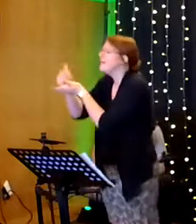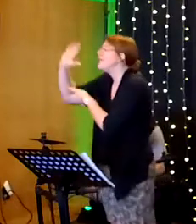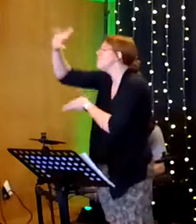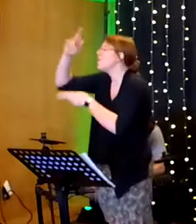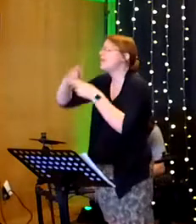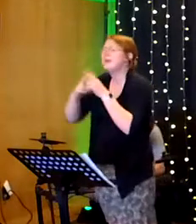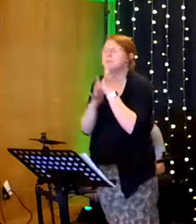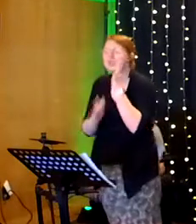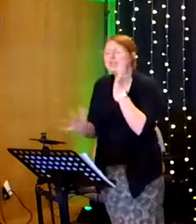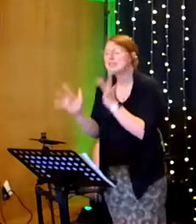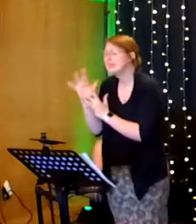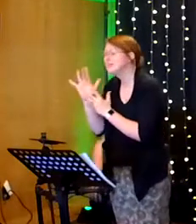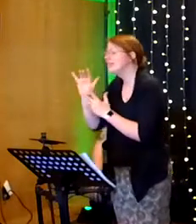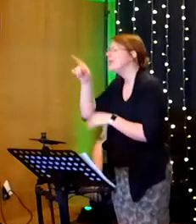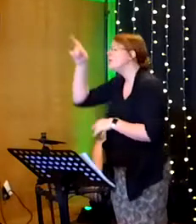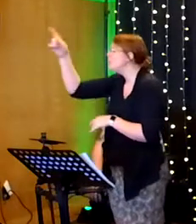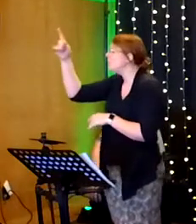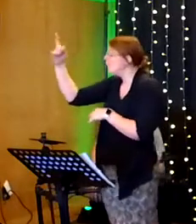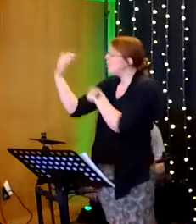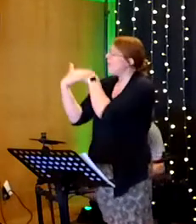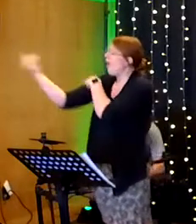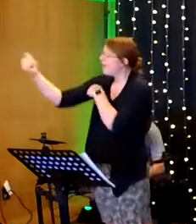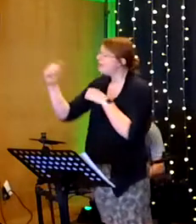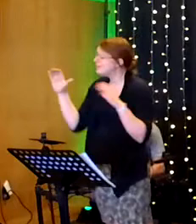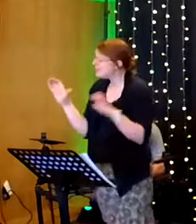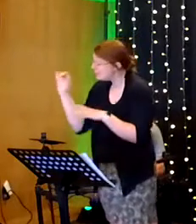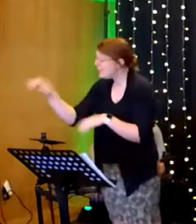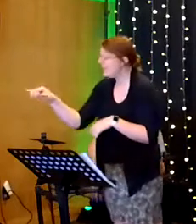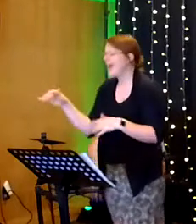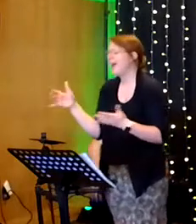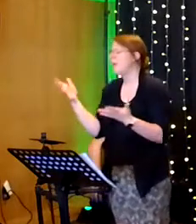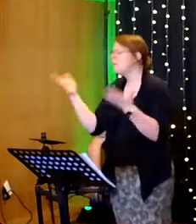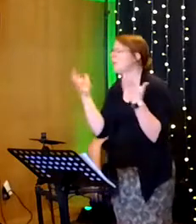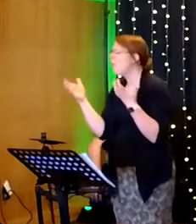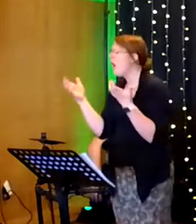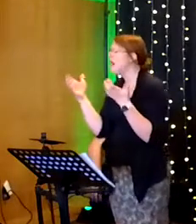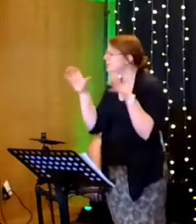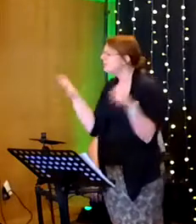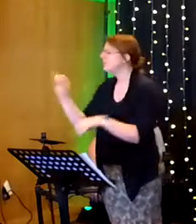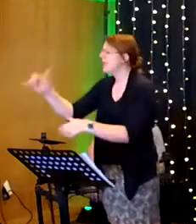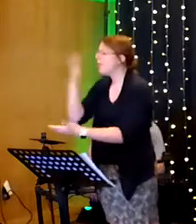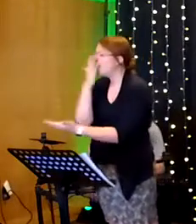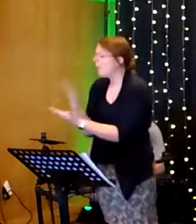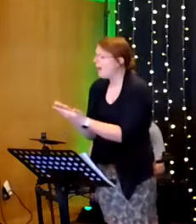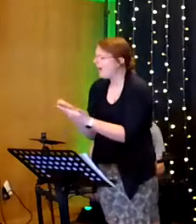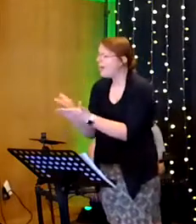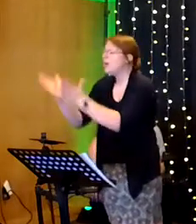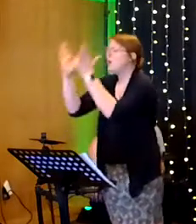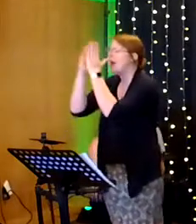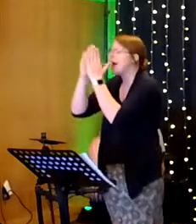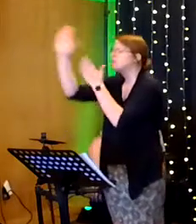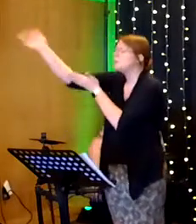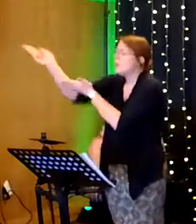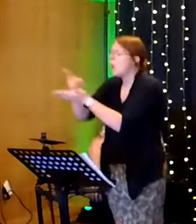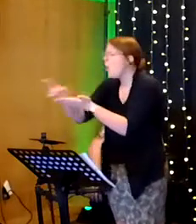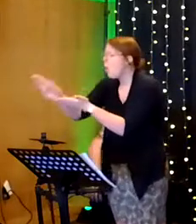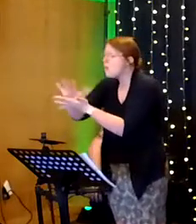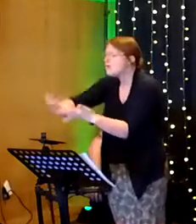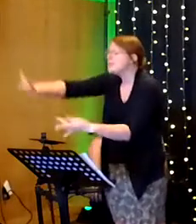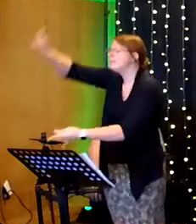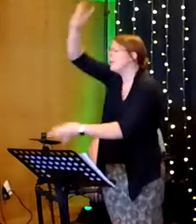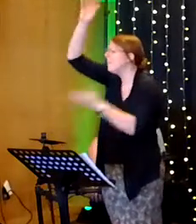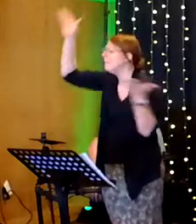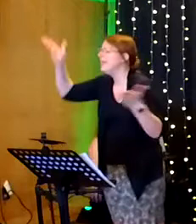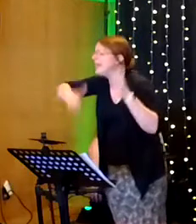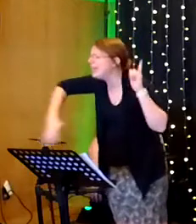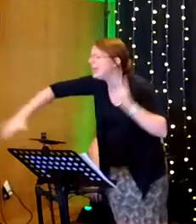Jesus, that's what we're called to do, and we want to do that well. And so we ask that your Holy Spirit be here.